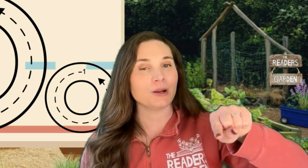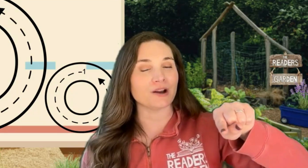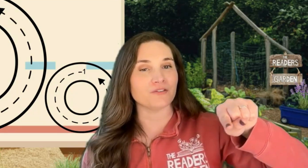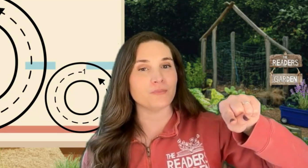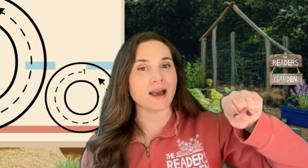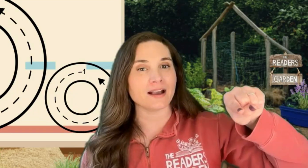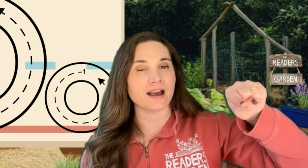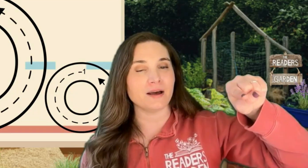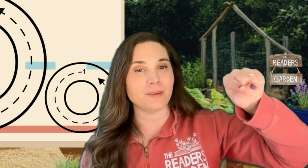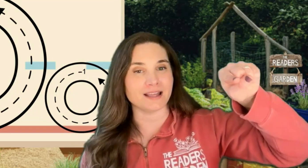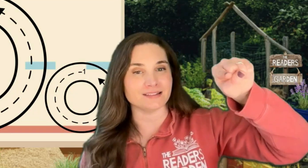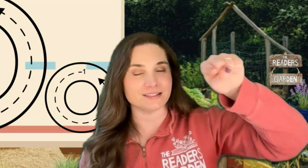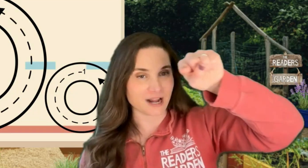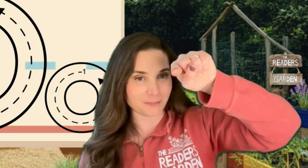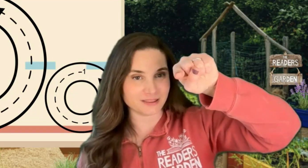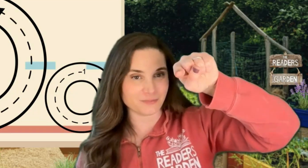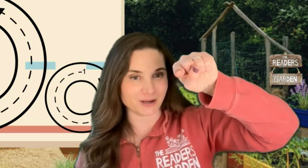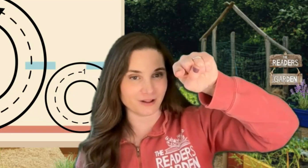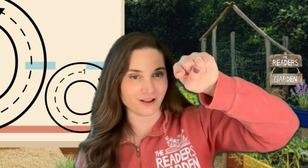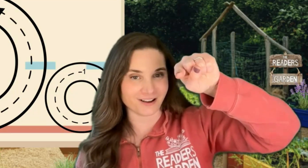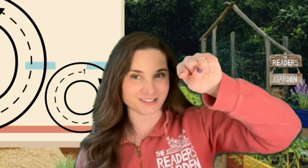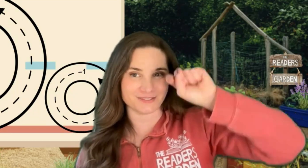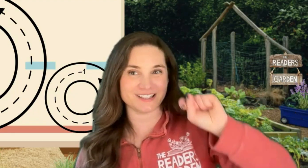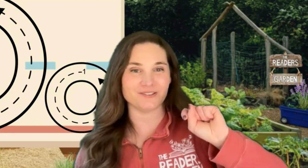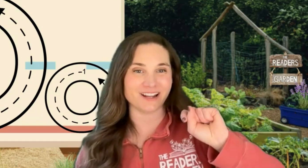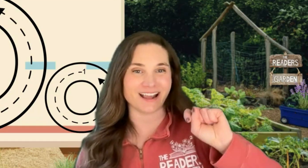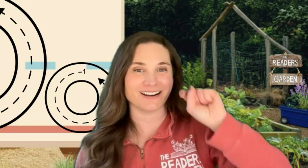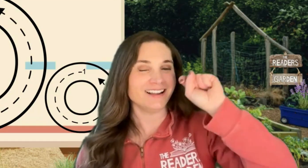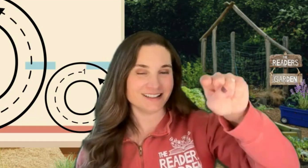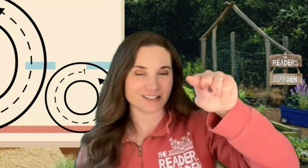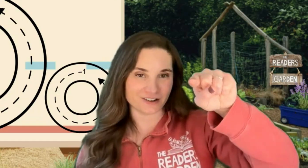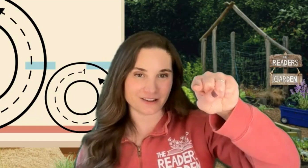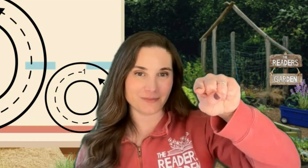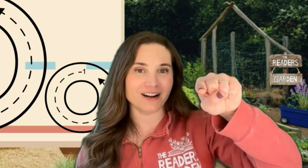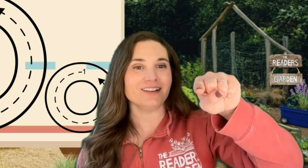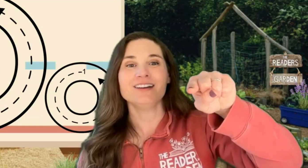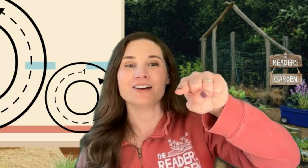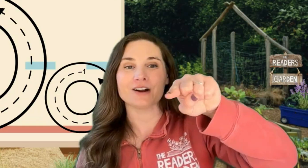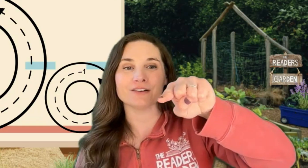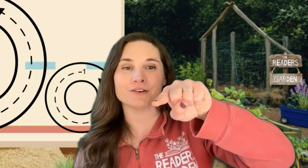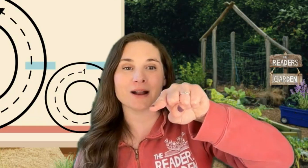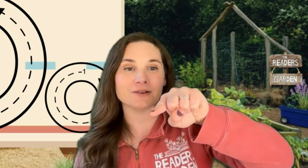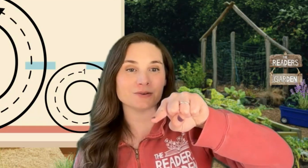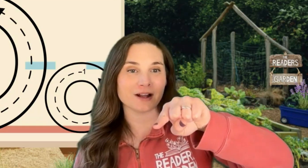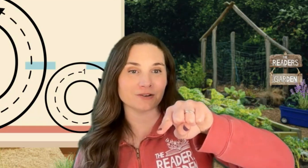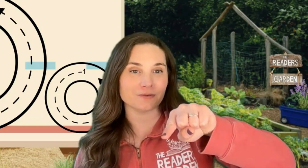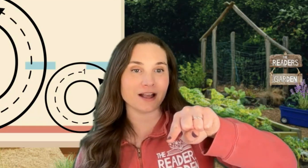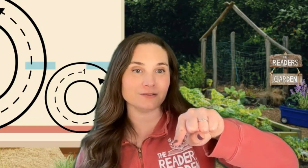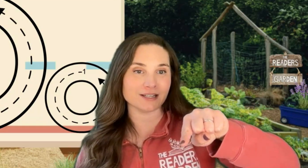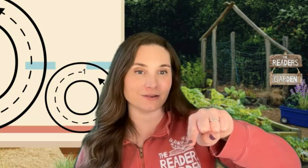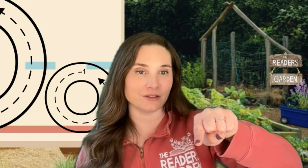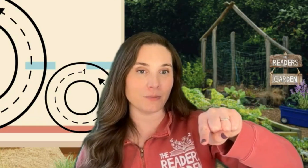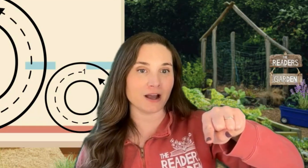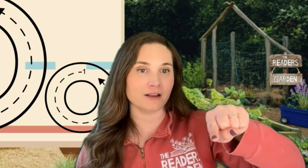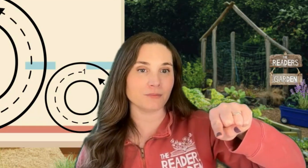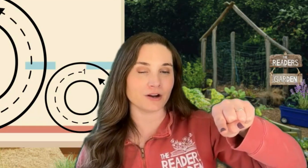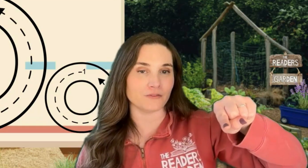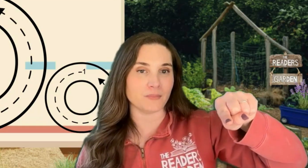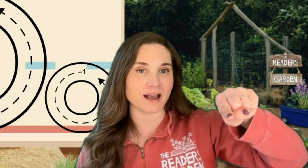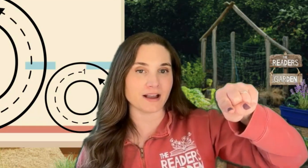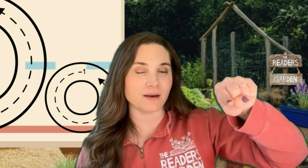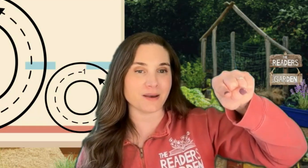bottom, curve back up, and stop at the middle. Awesome, let's do it again. Start at the middle, curve around, around, around, down to the